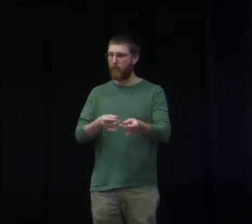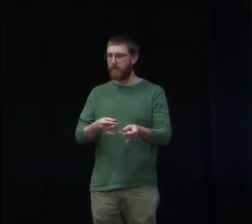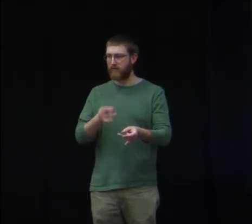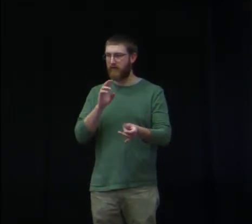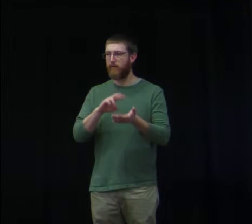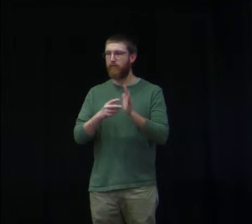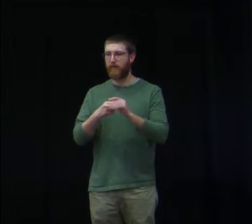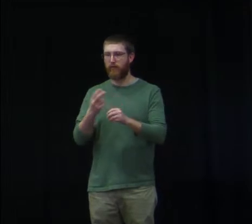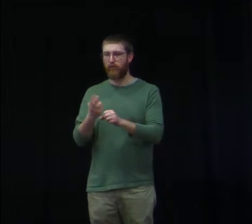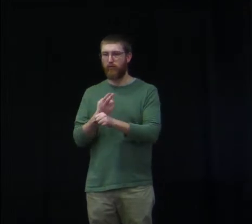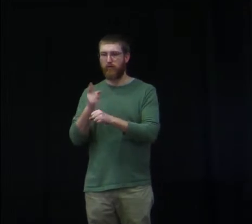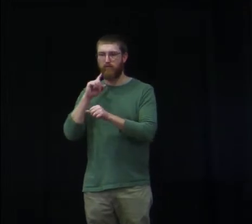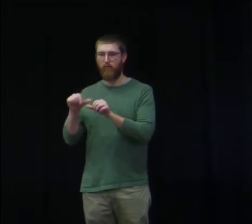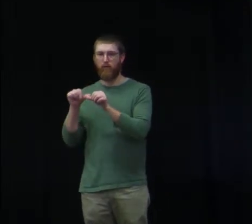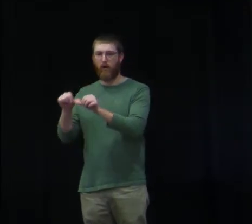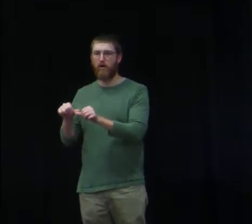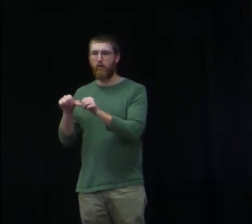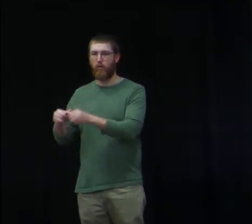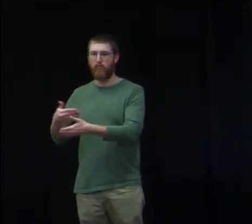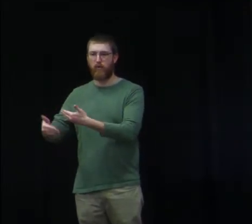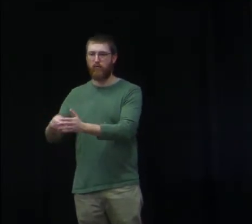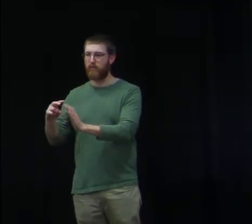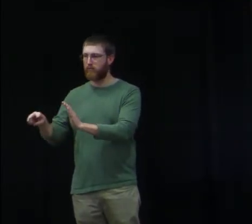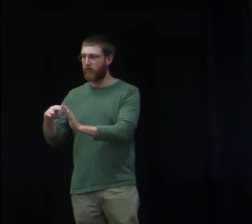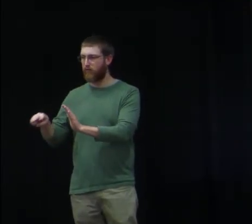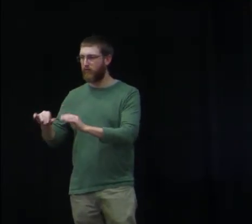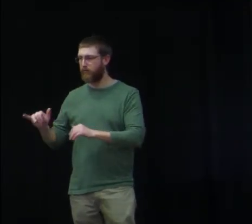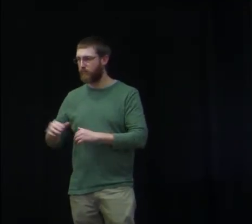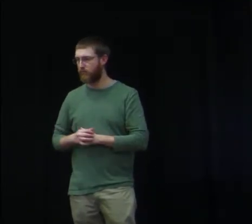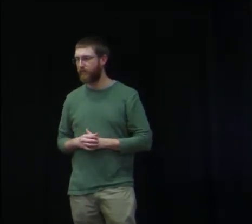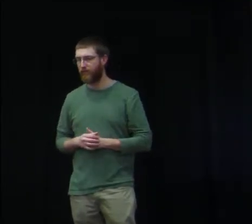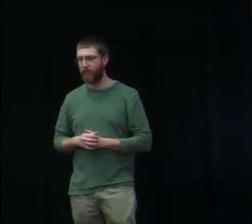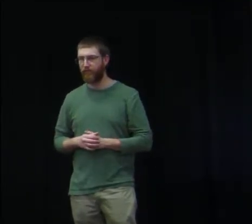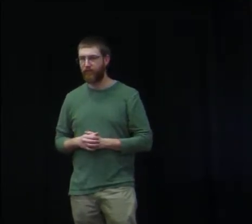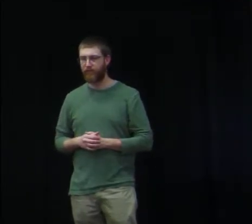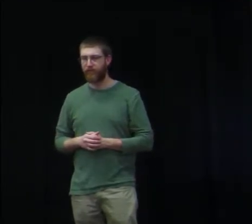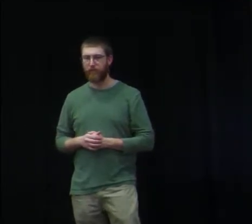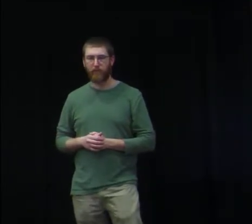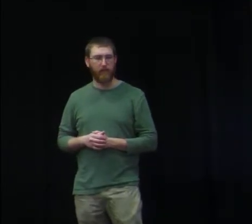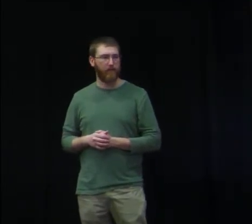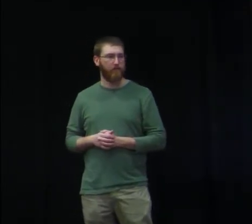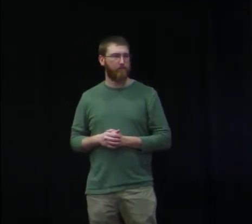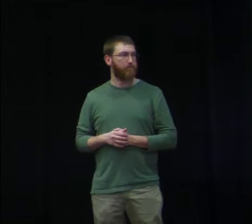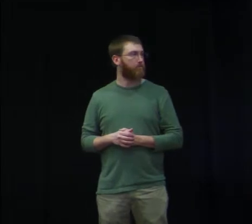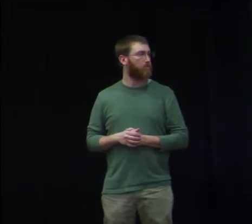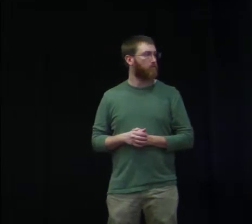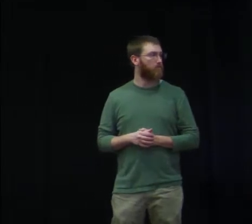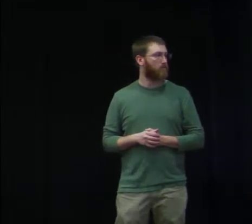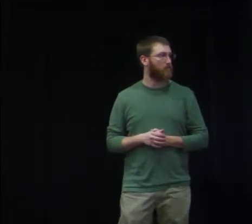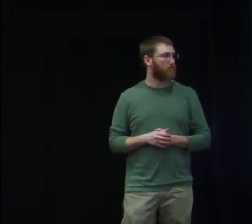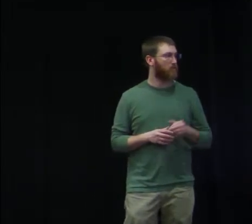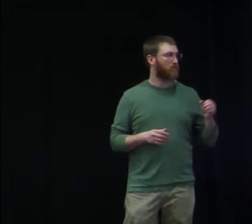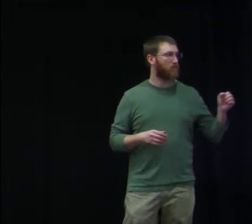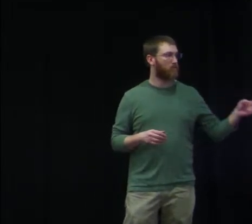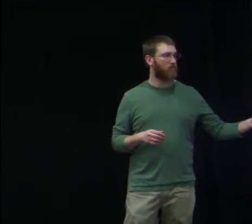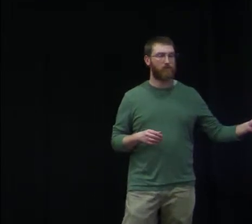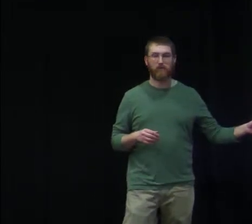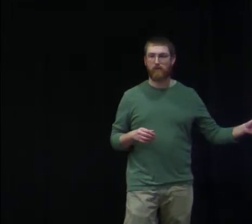for ongoing progress monitoring. So right there, it's telling us. And guess what? As a